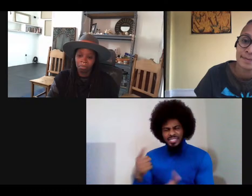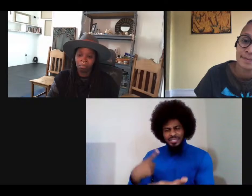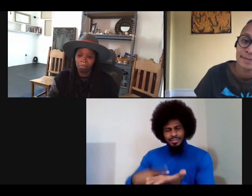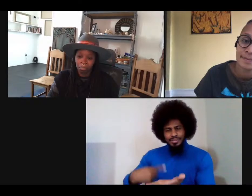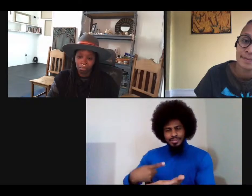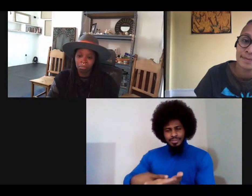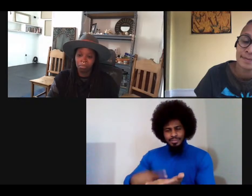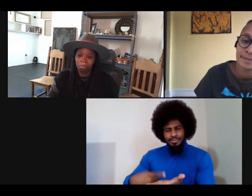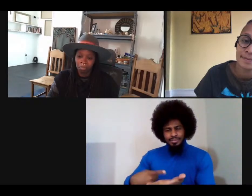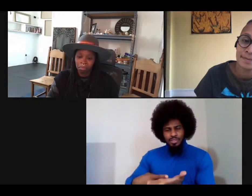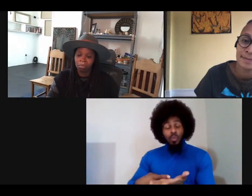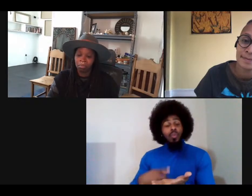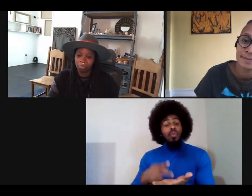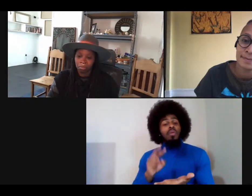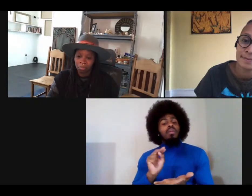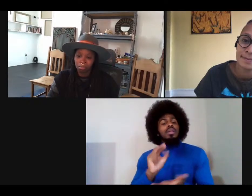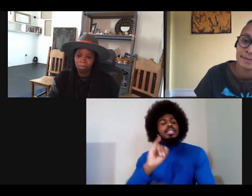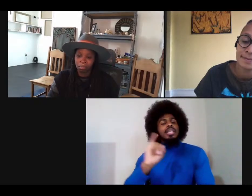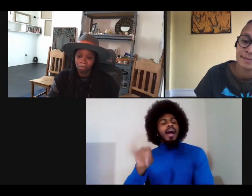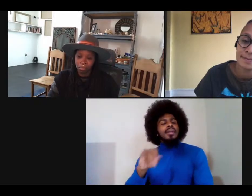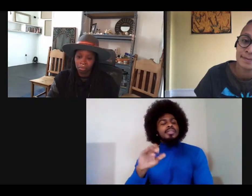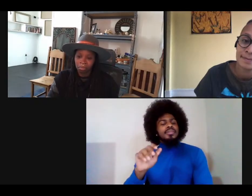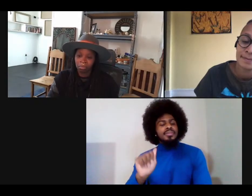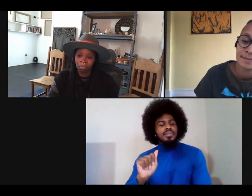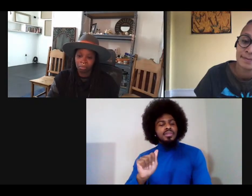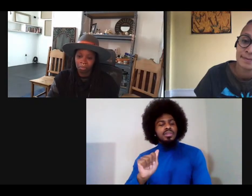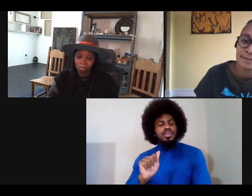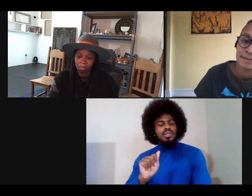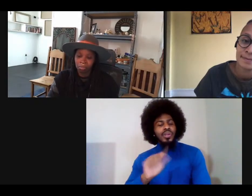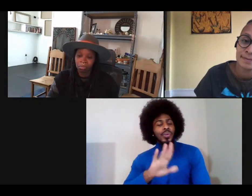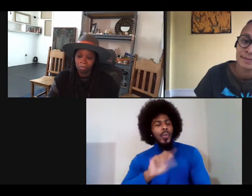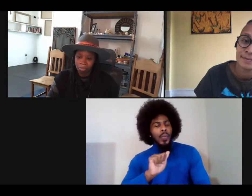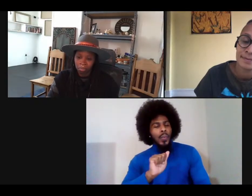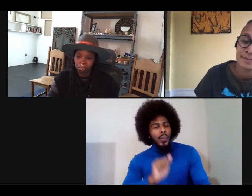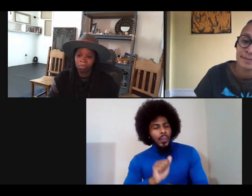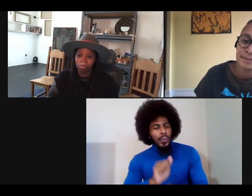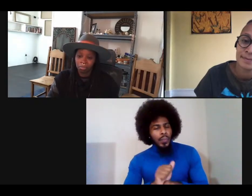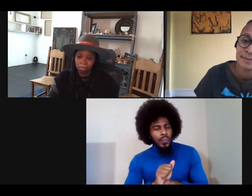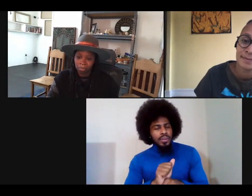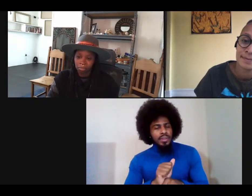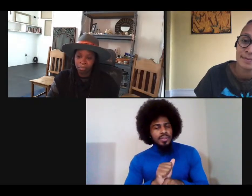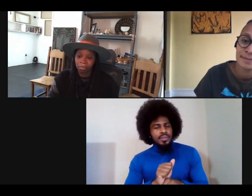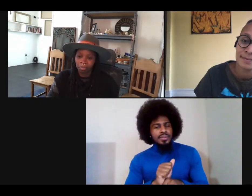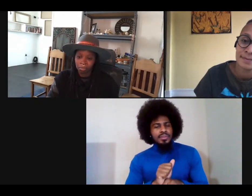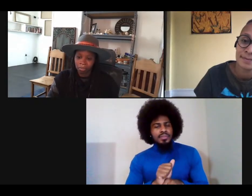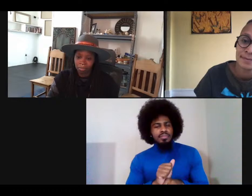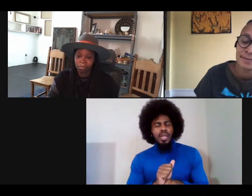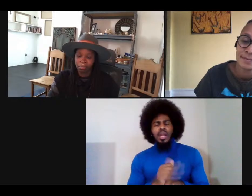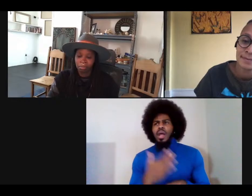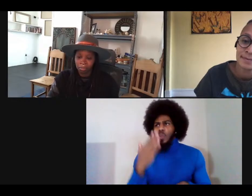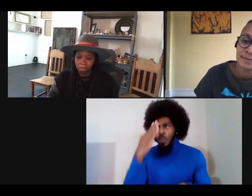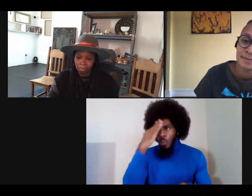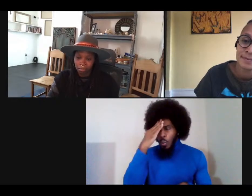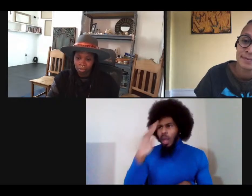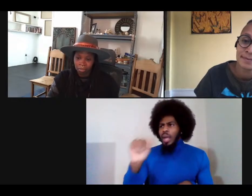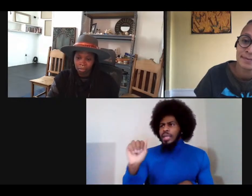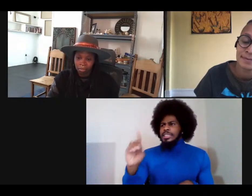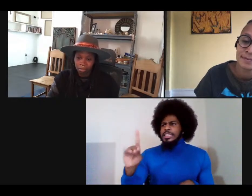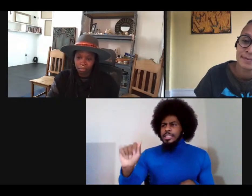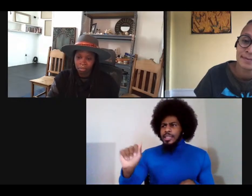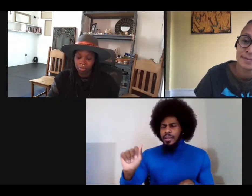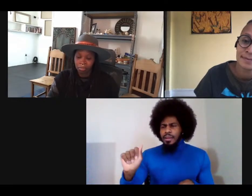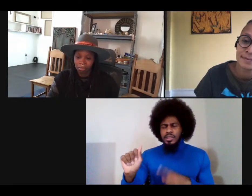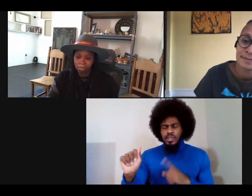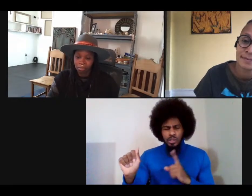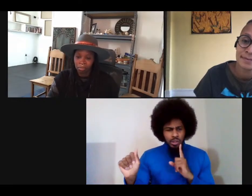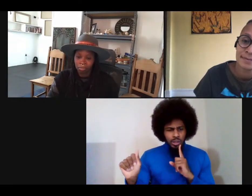work. And I started a little bit going there with Nyjah, and of course Adia is working with, Adia has a